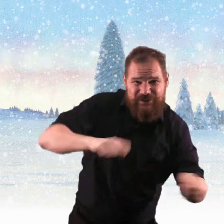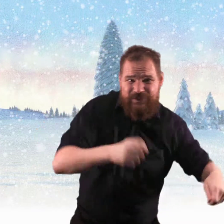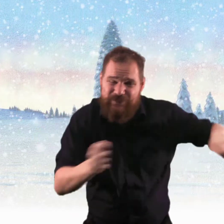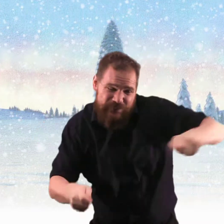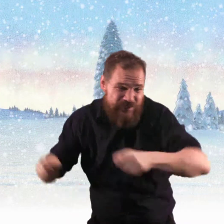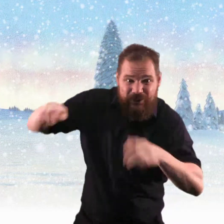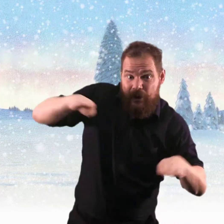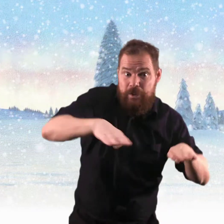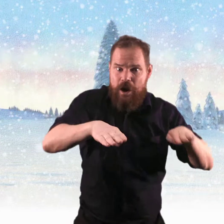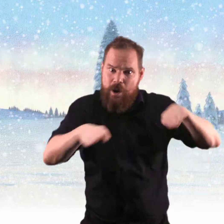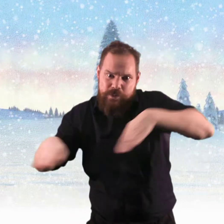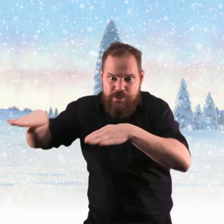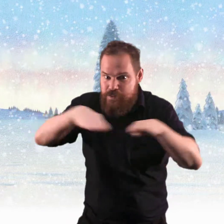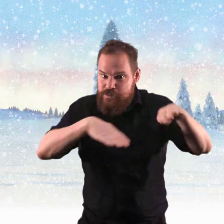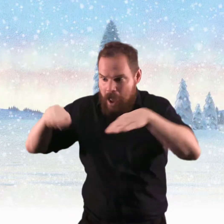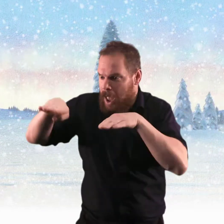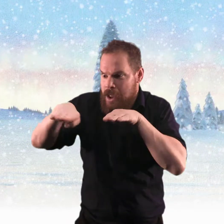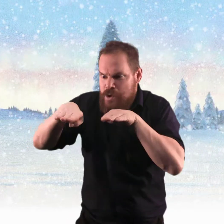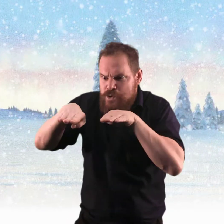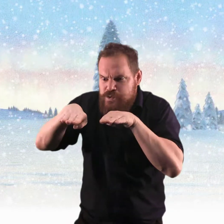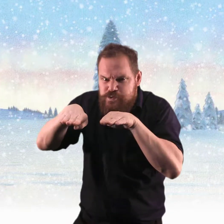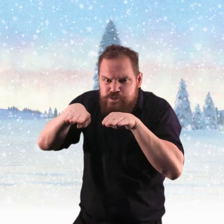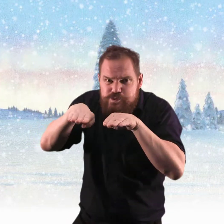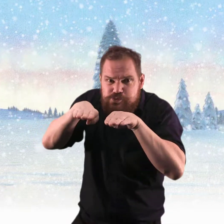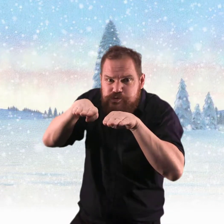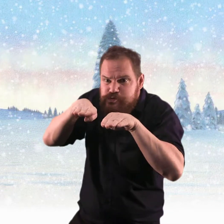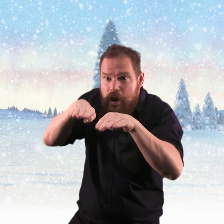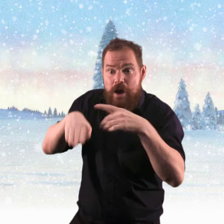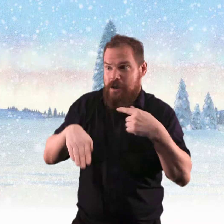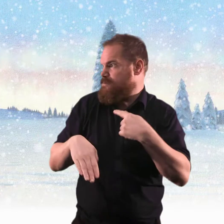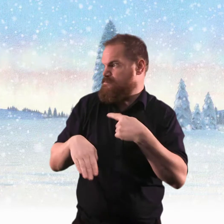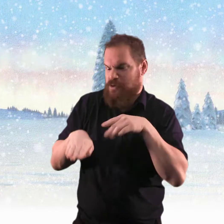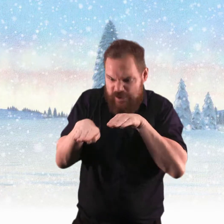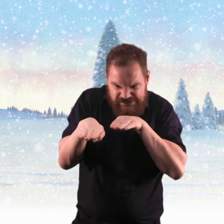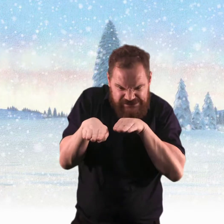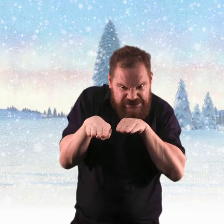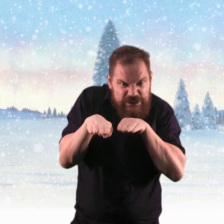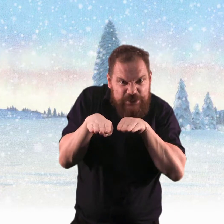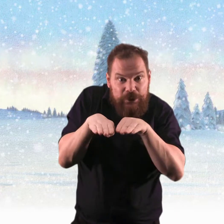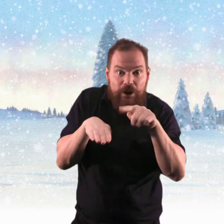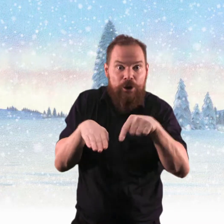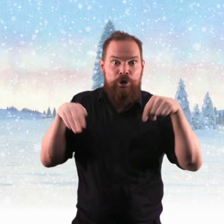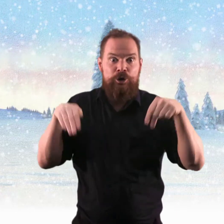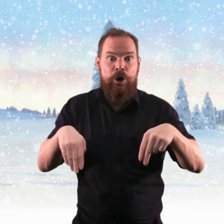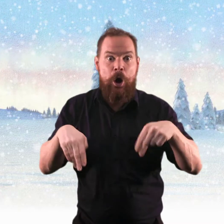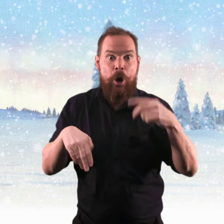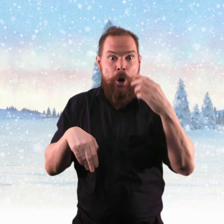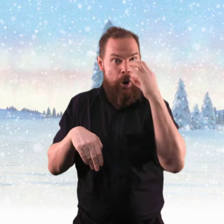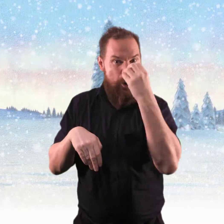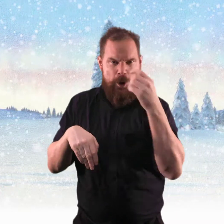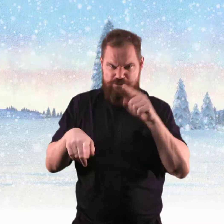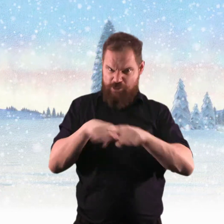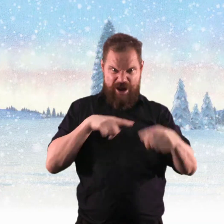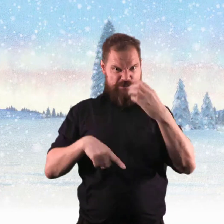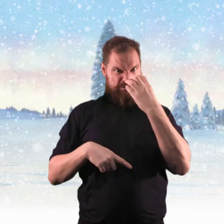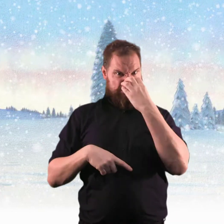neck. The little Snowdog stretched out his nose and then just crossed the finish